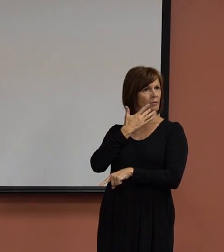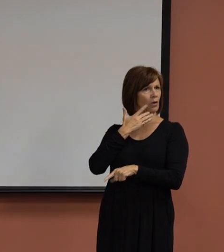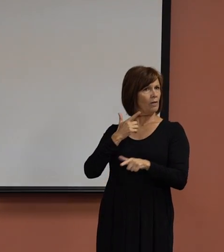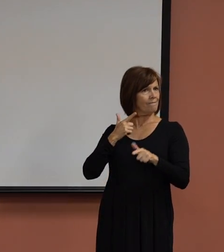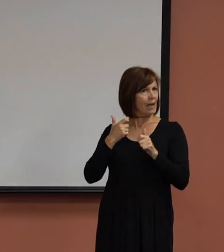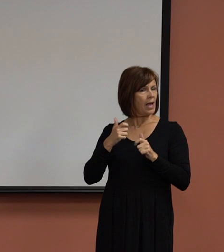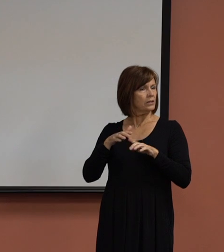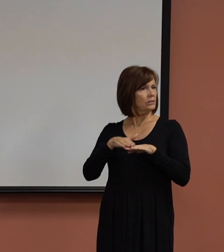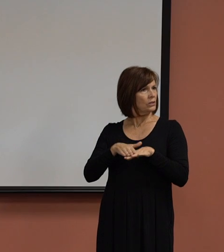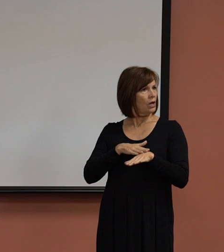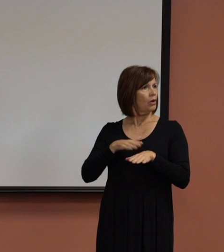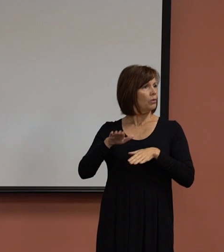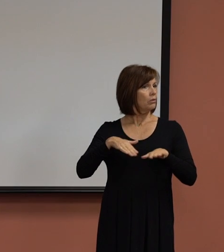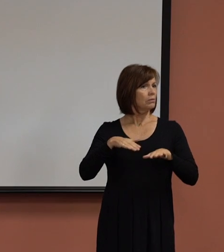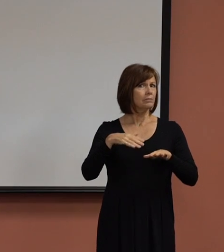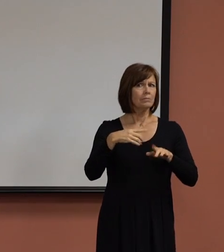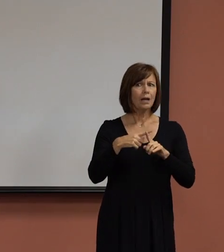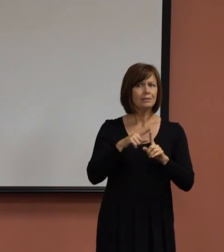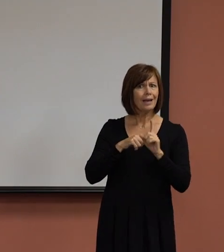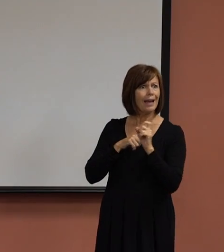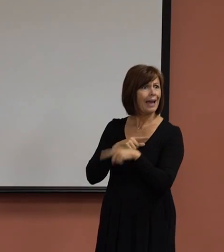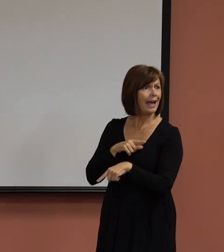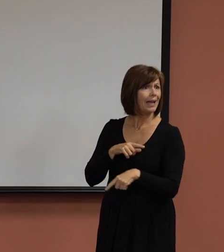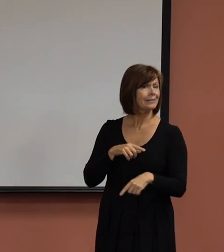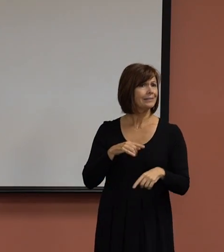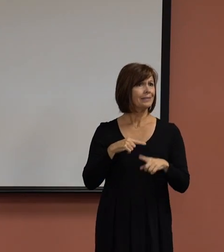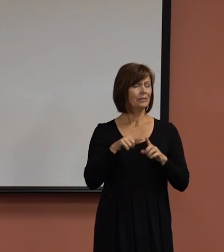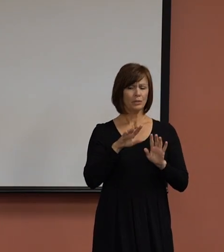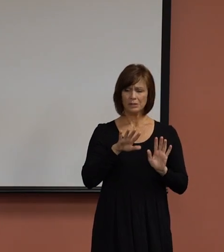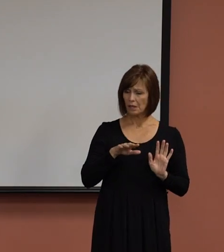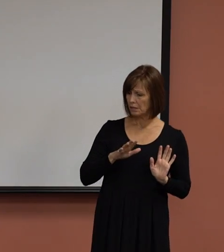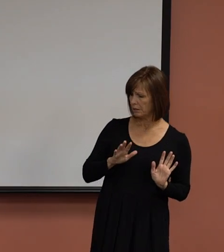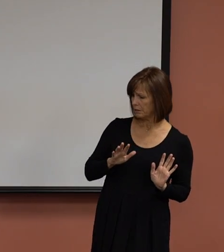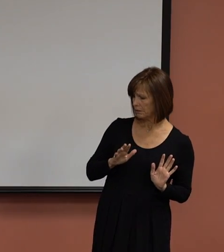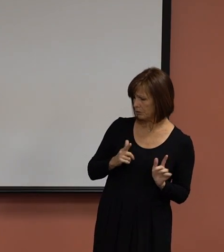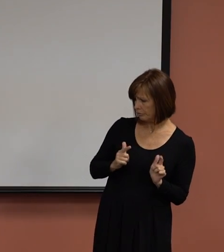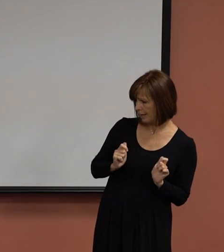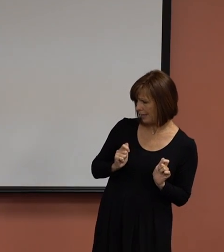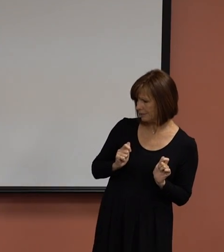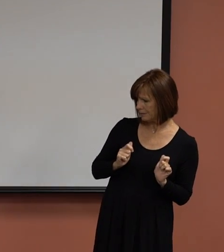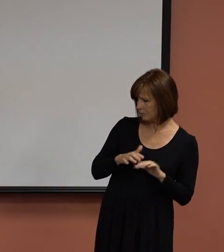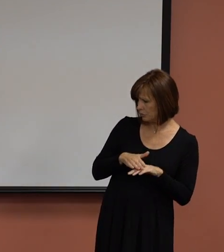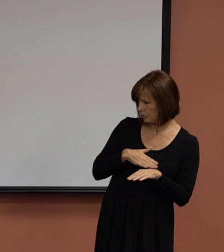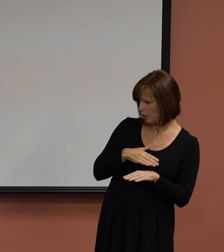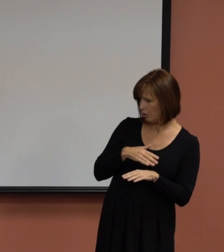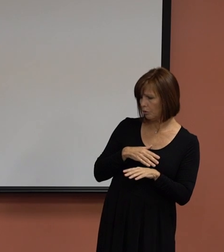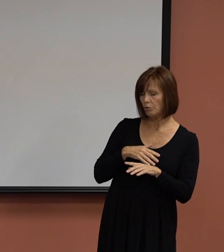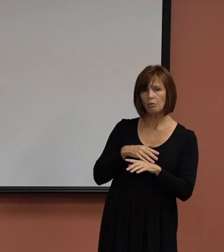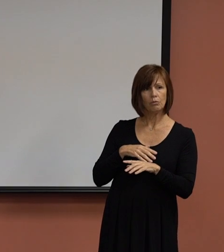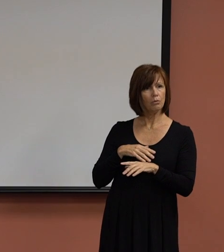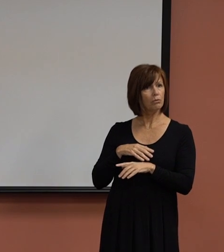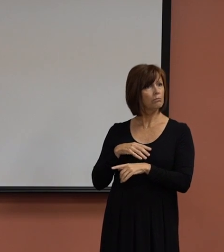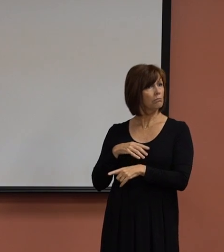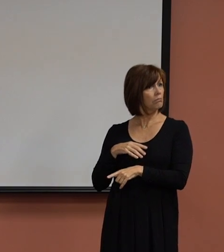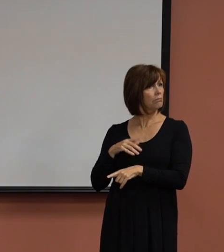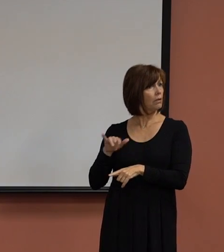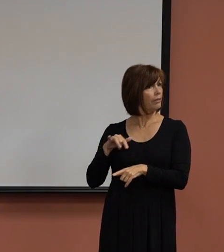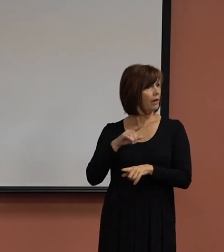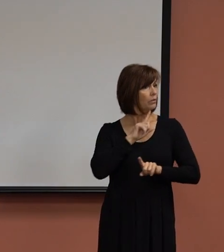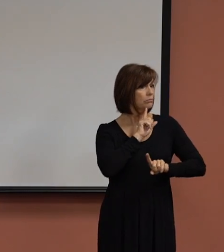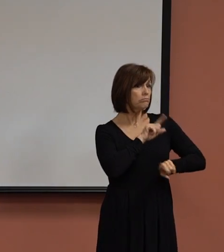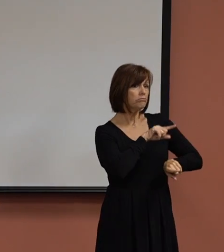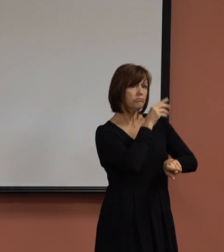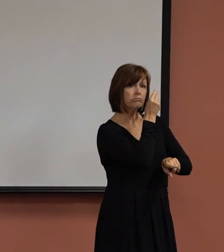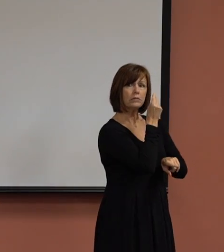to, and then you can ask. You can just turn around and simply say, am I going too fast or too slow? And the person can then